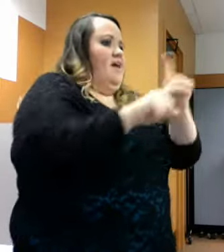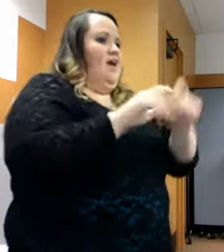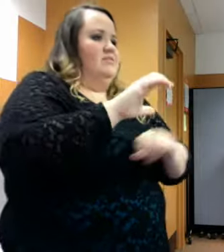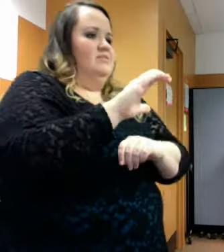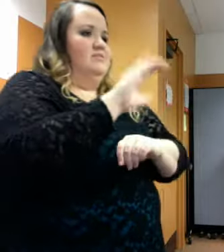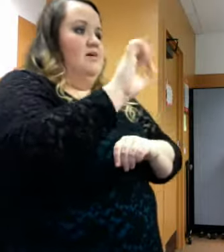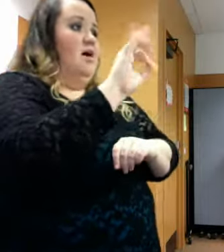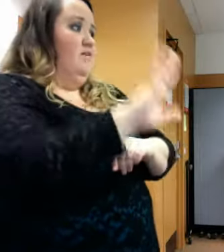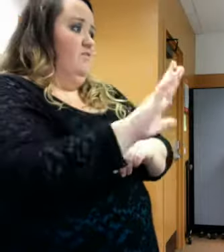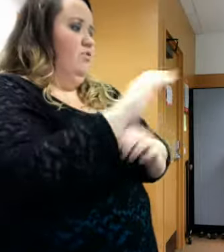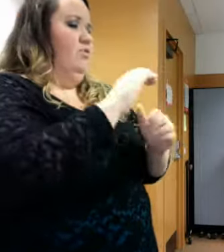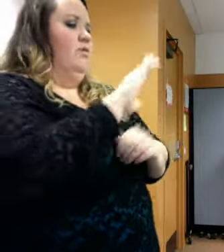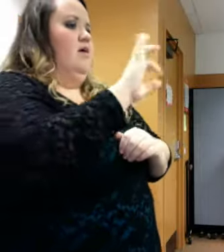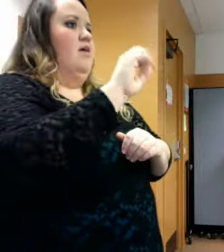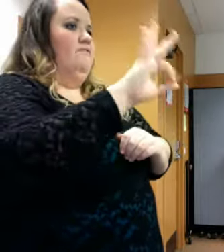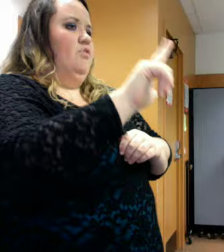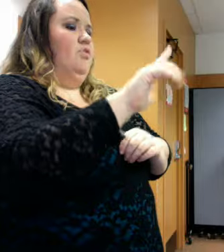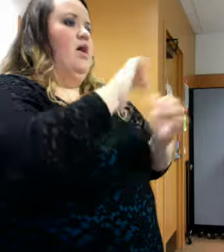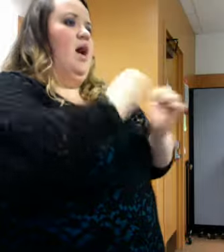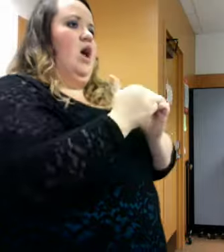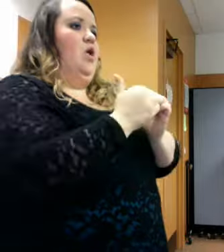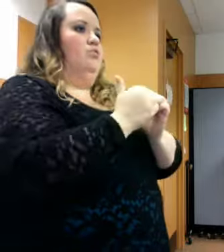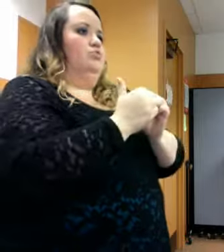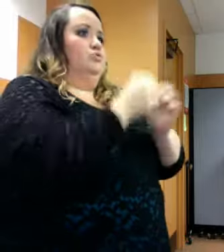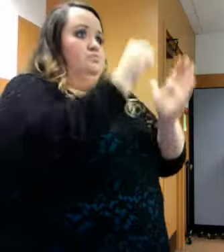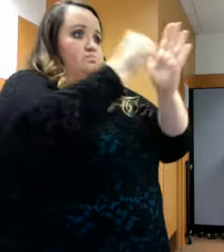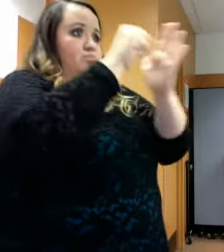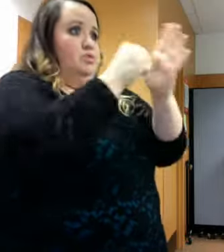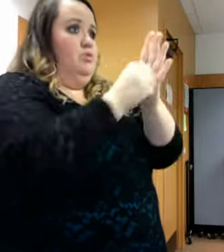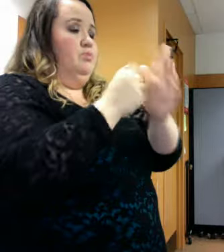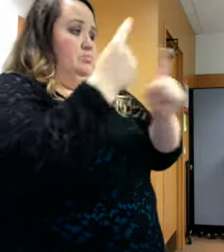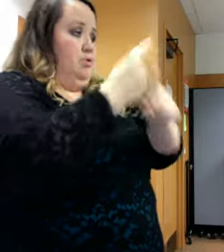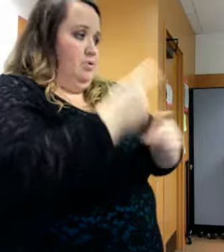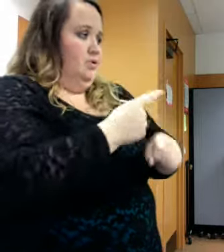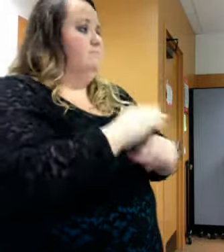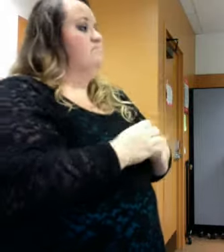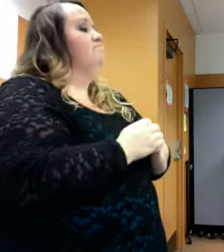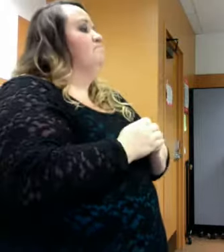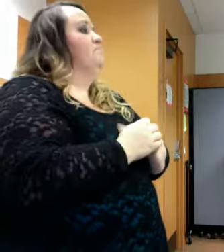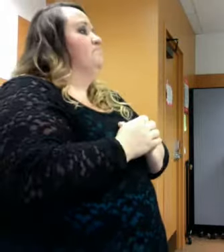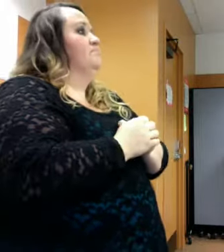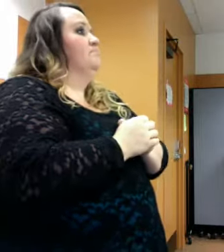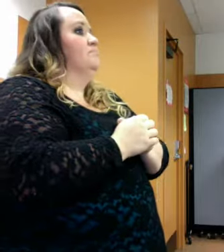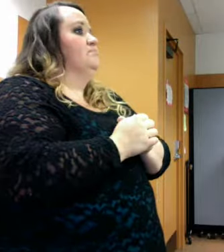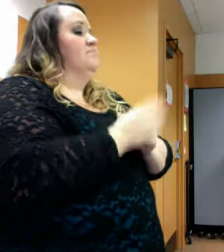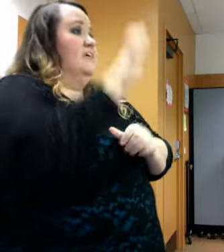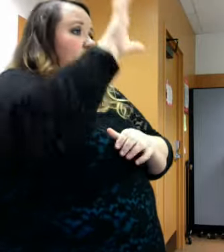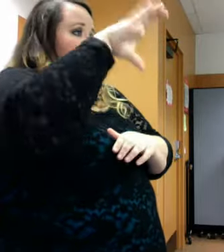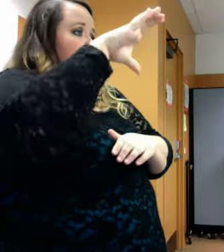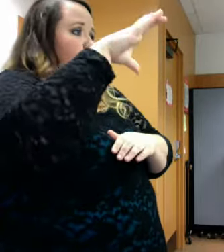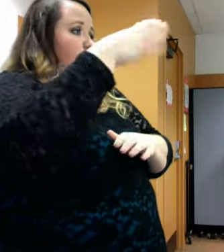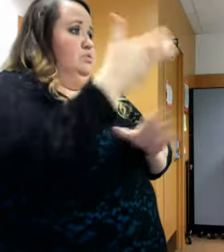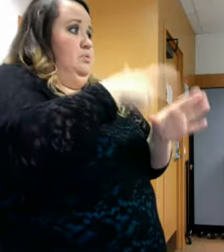York? Well, it was shipped across the Atlantic with the intention of being a gift of America's 100th